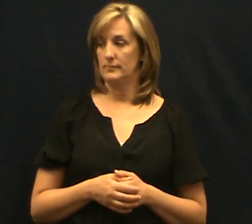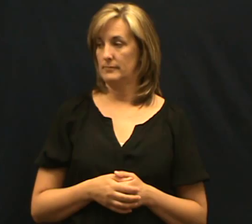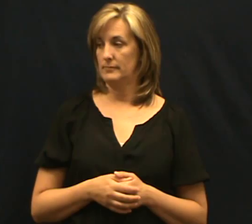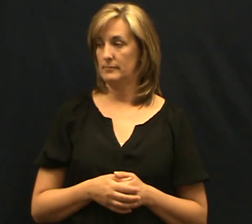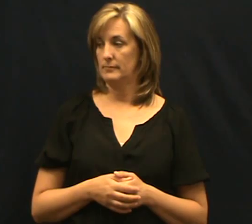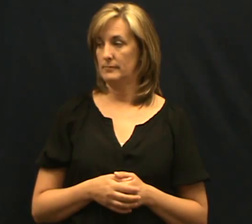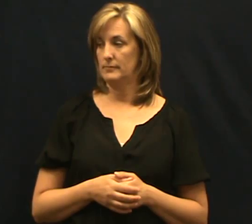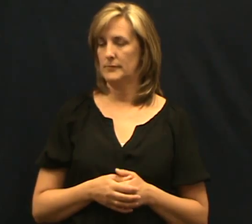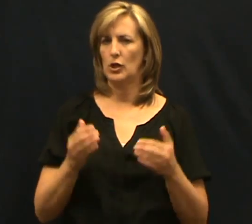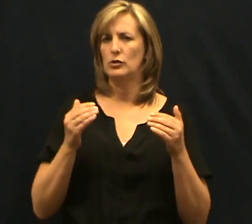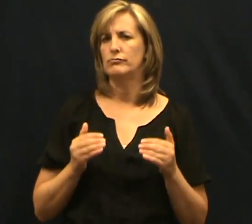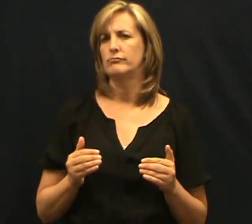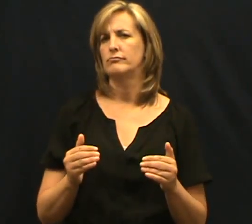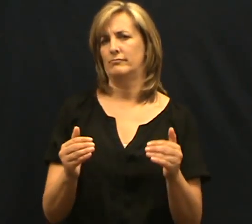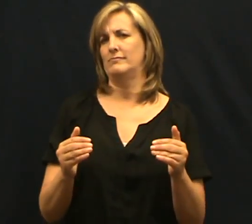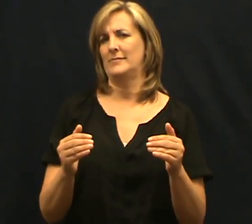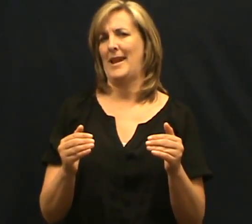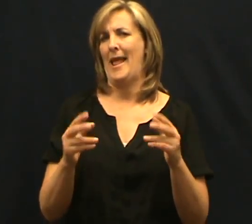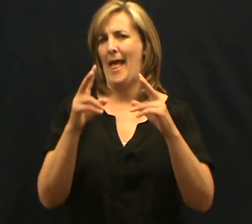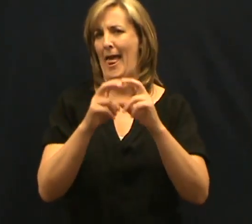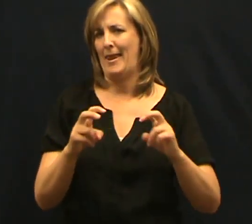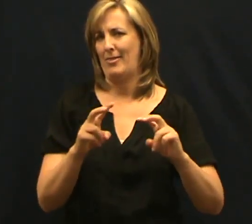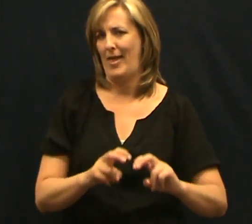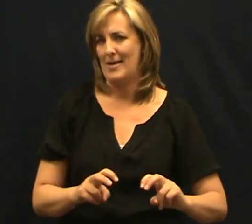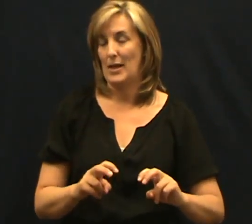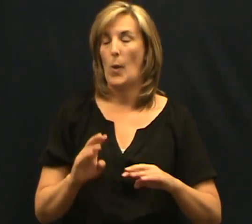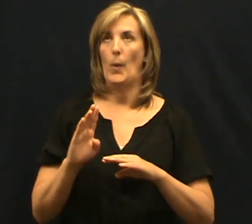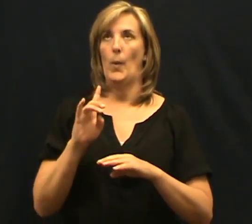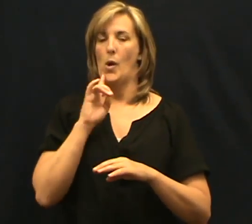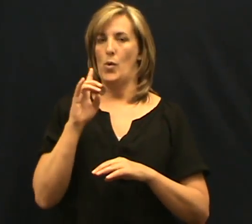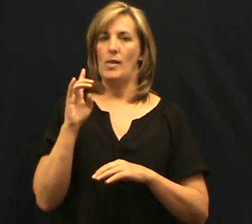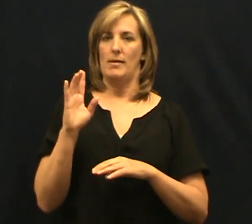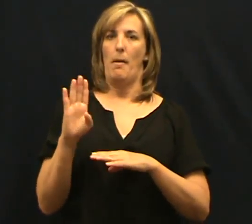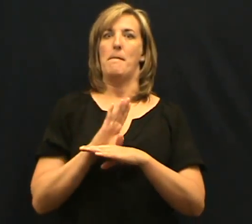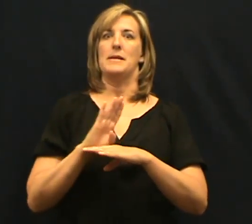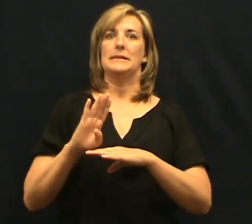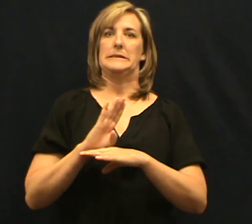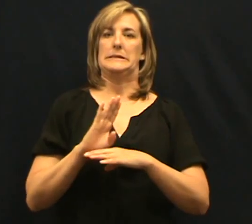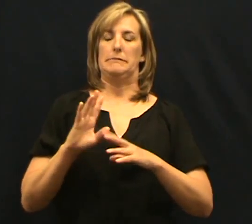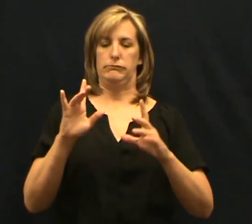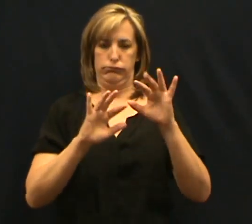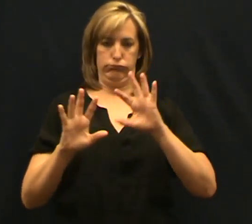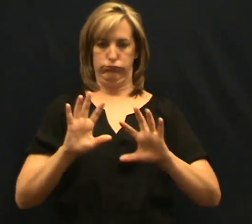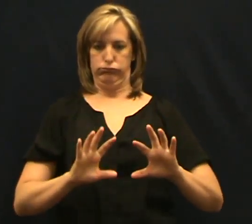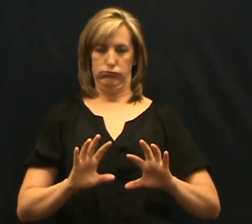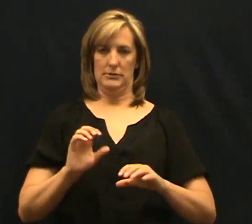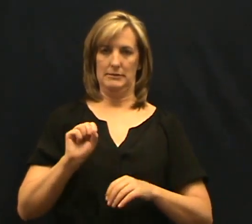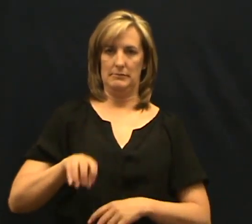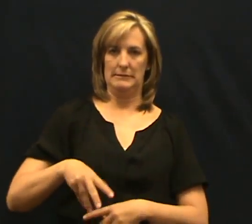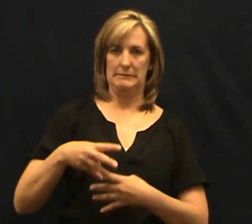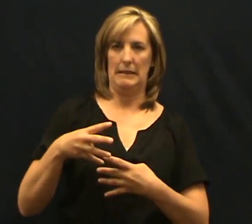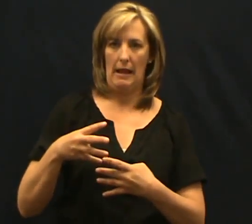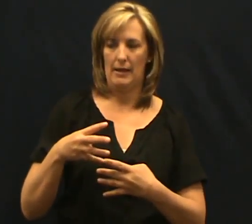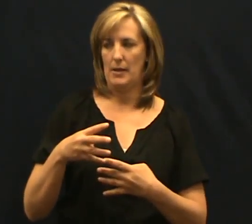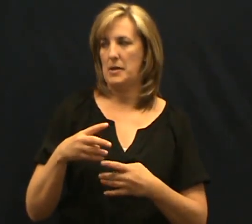okay, this is a busy slide, but I think if you spend some time on this slide, it will really help you understand what's going on in